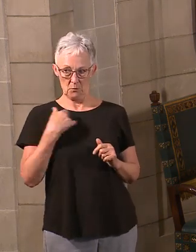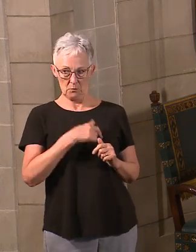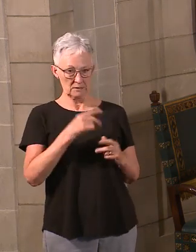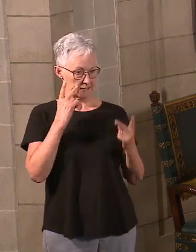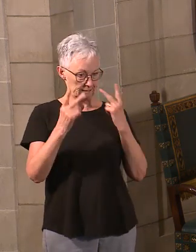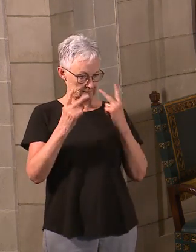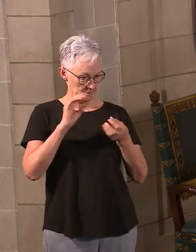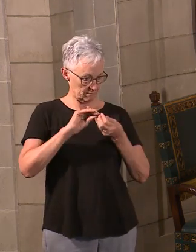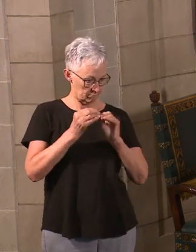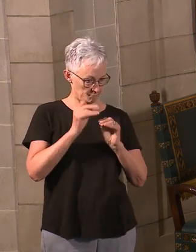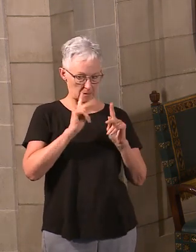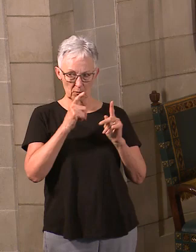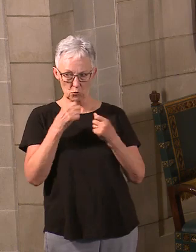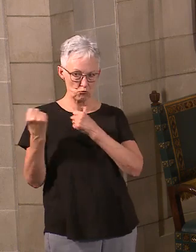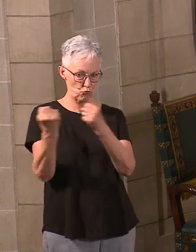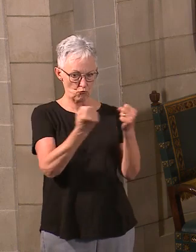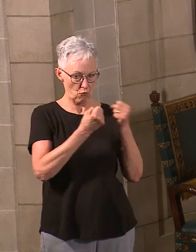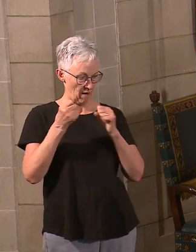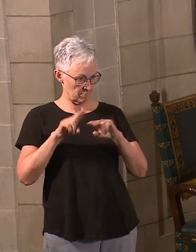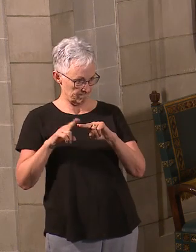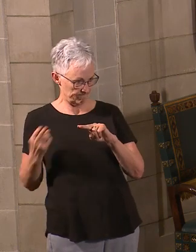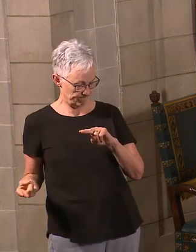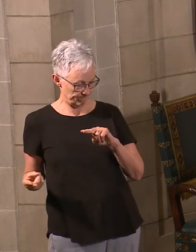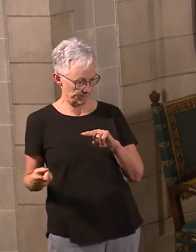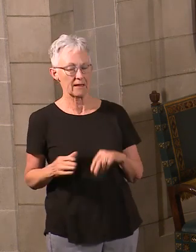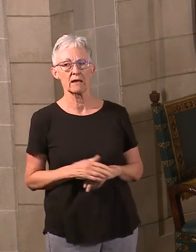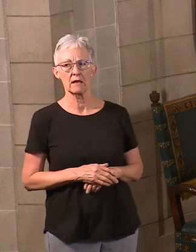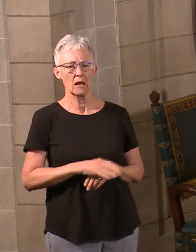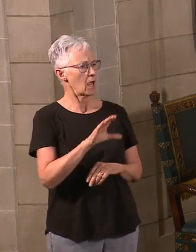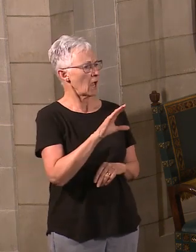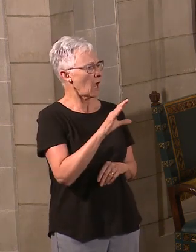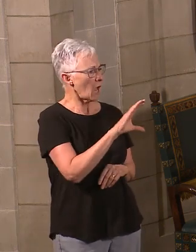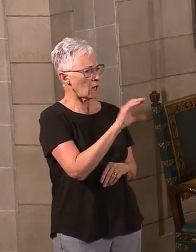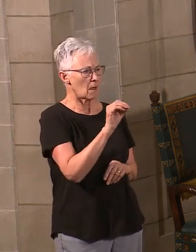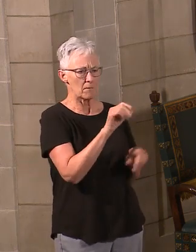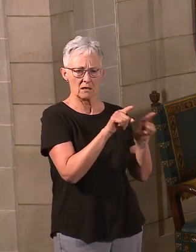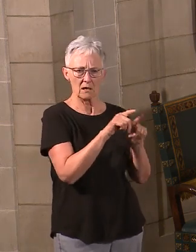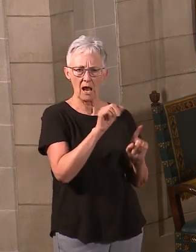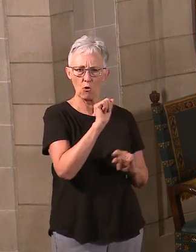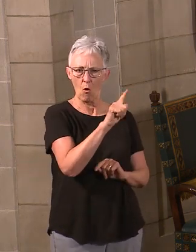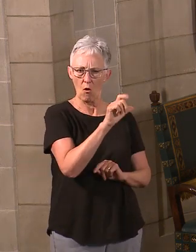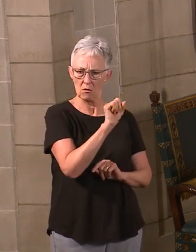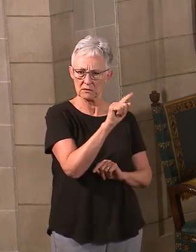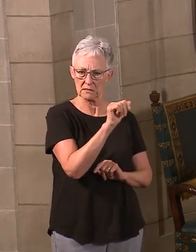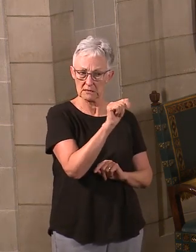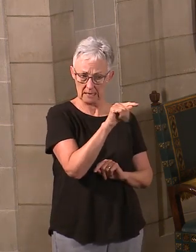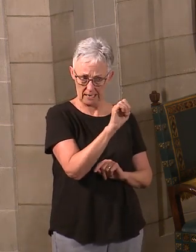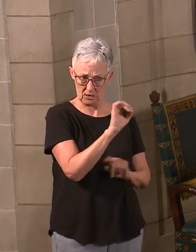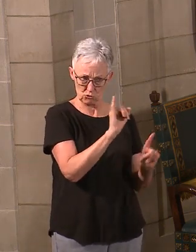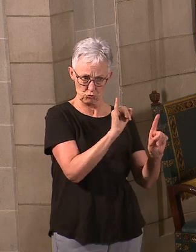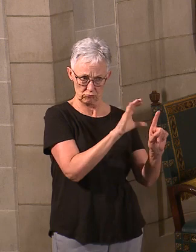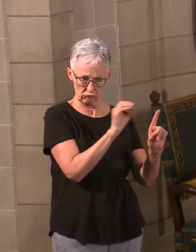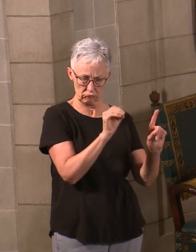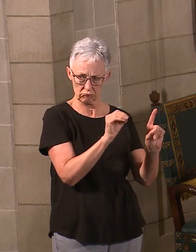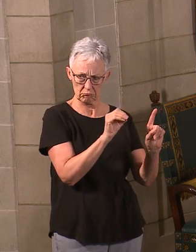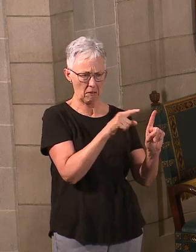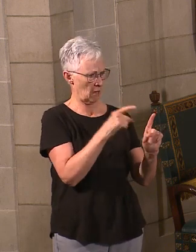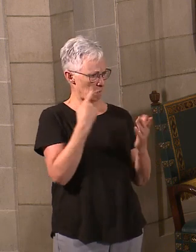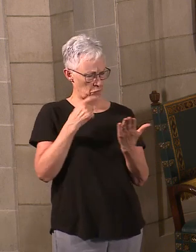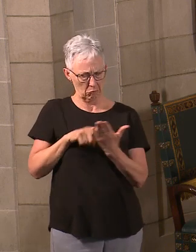driving, companies like Allstate are showing leadership. They're saying, hey, if people aren't out there driving, there's not going to be as many